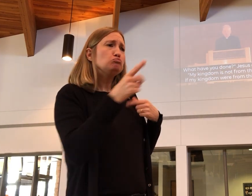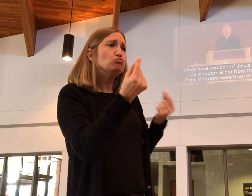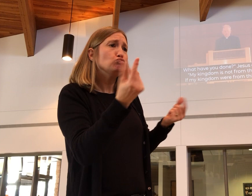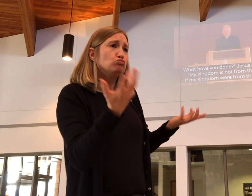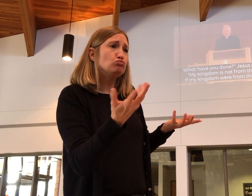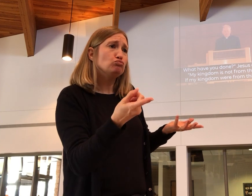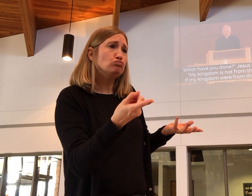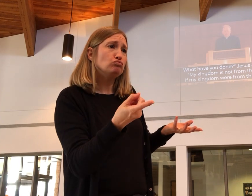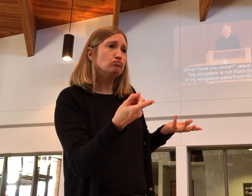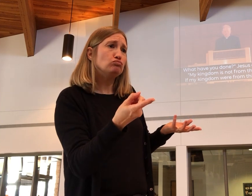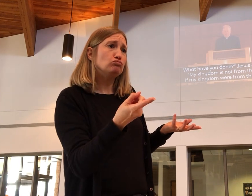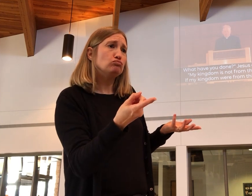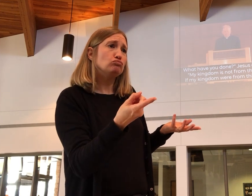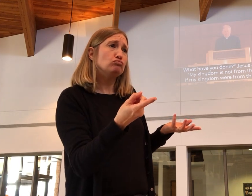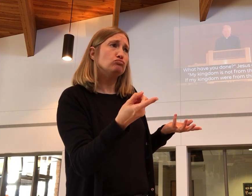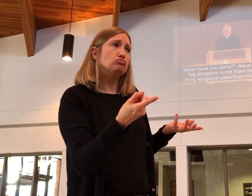done?"